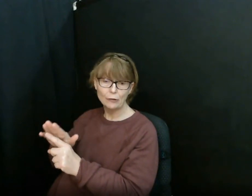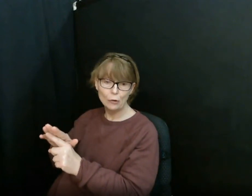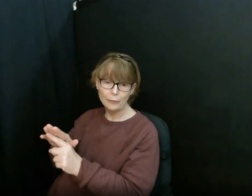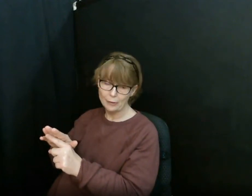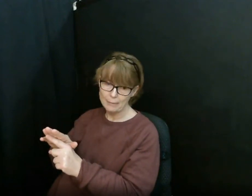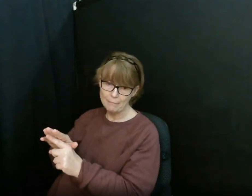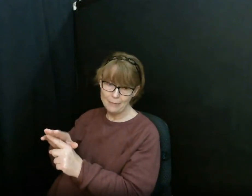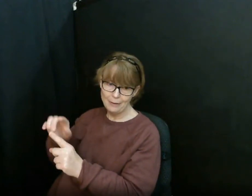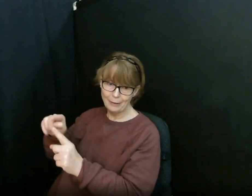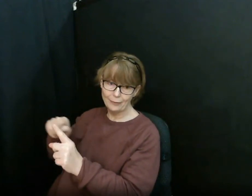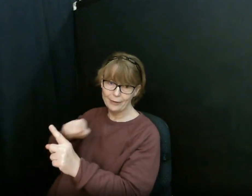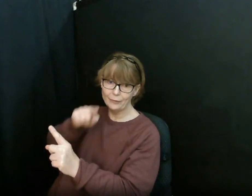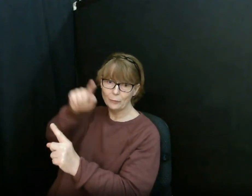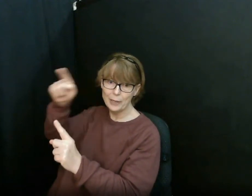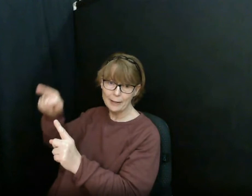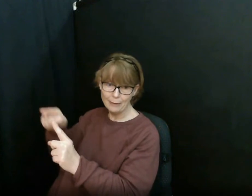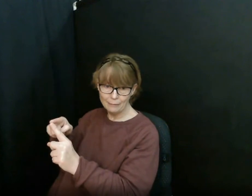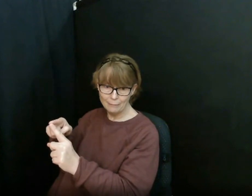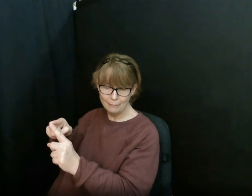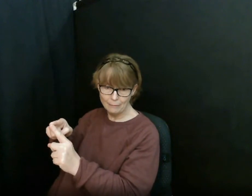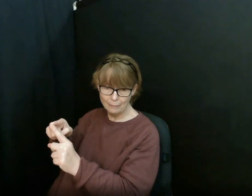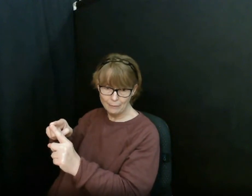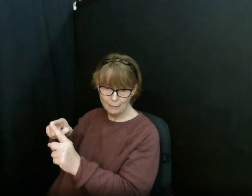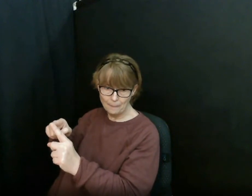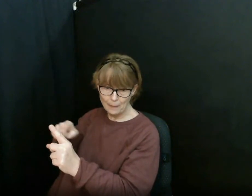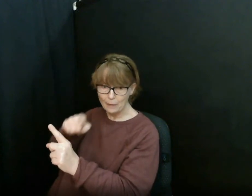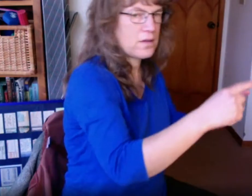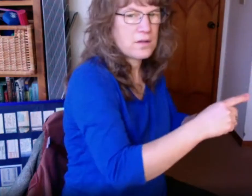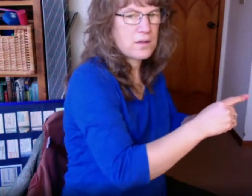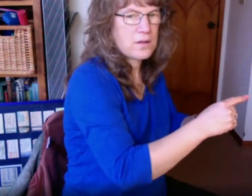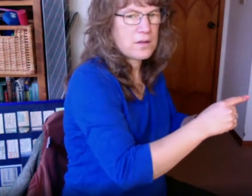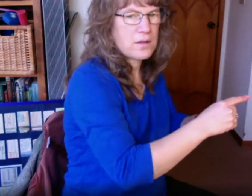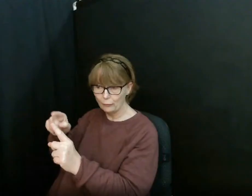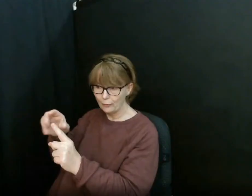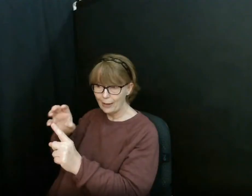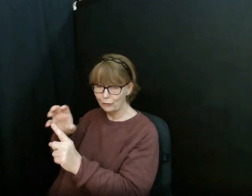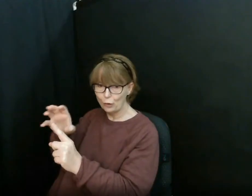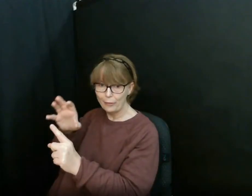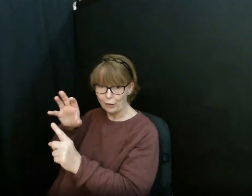do with time because this is when. And so this has to do with the